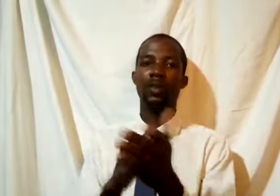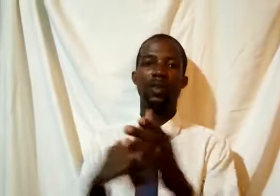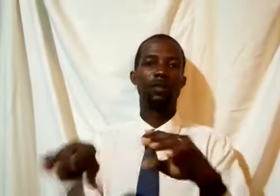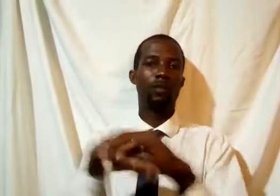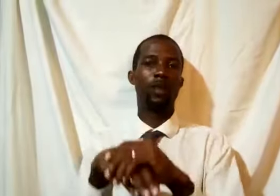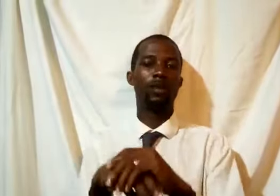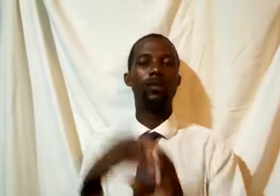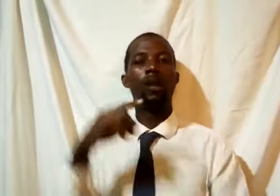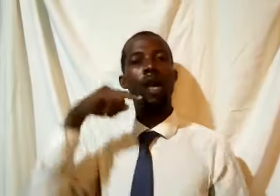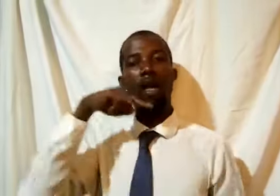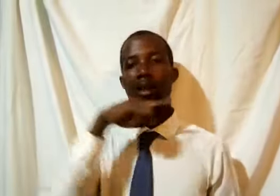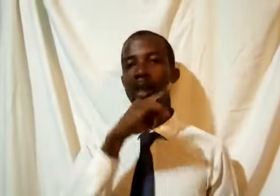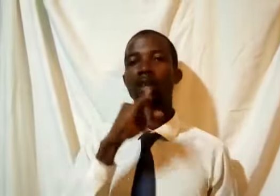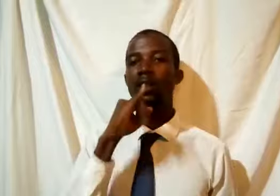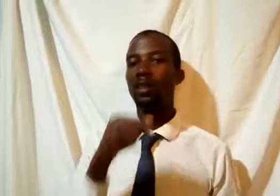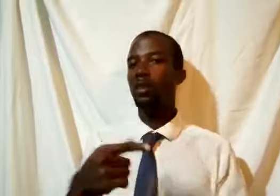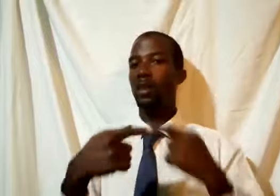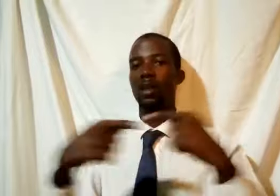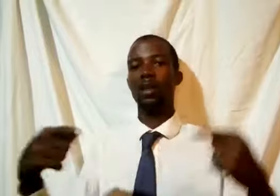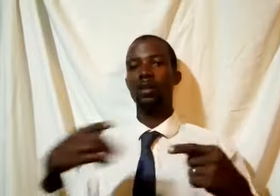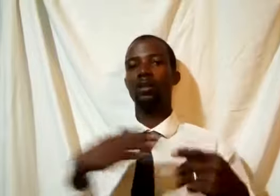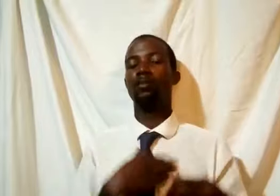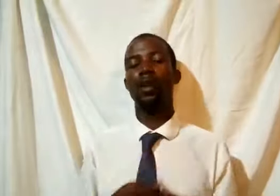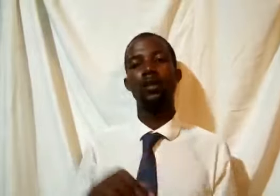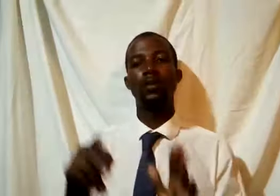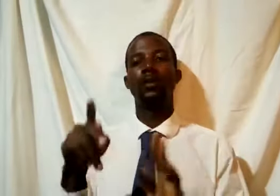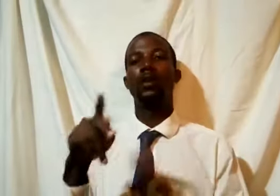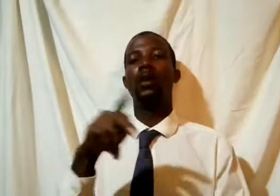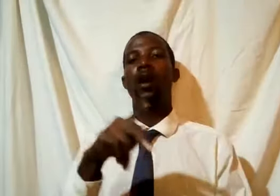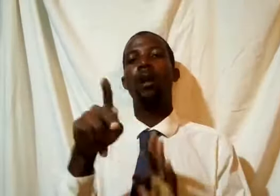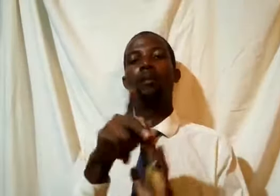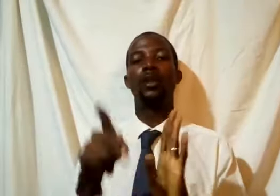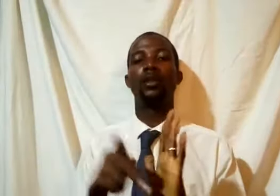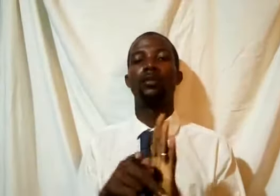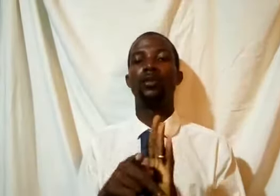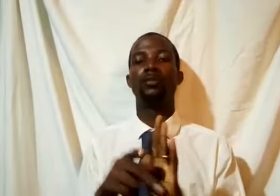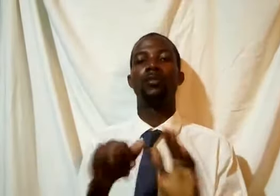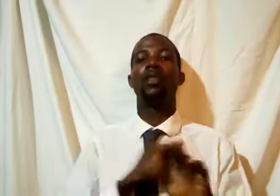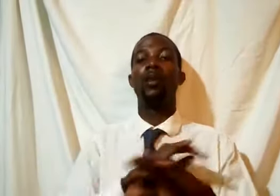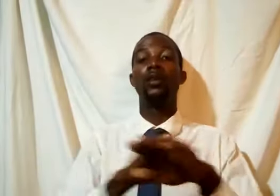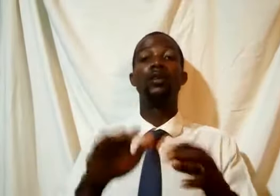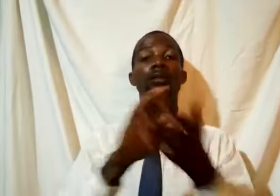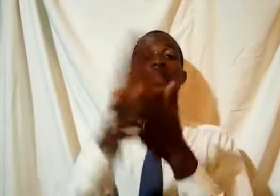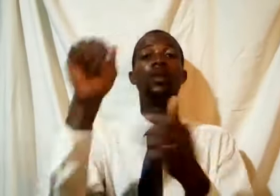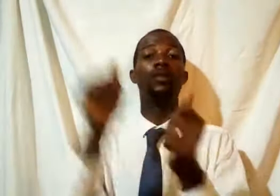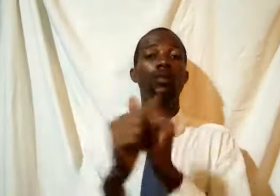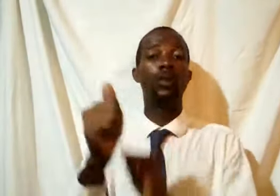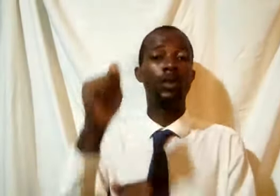Lying is against my principles, that is, I do not believe it is right. Number